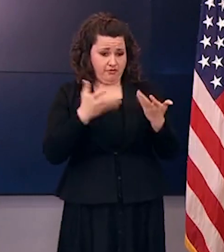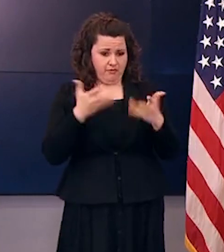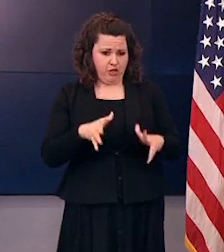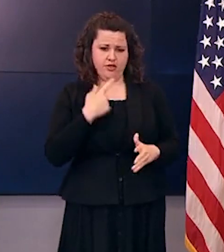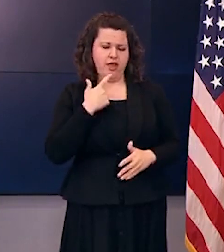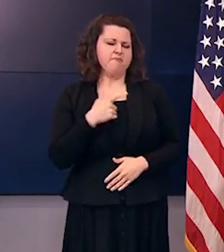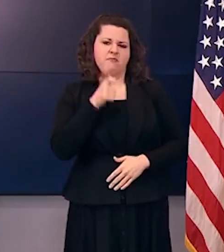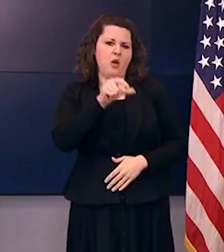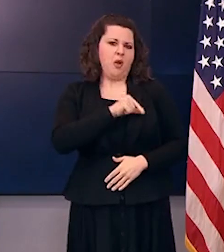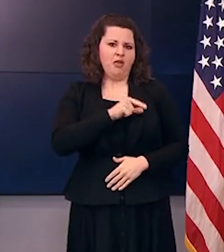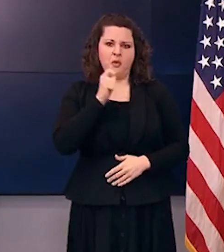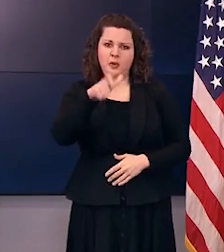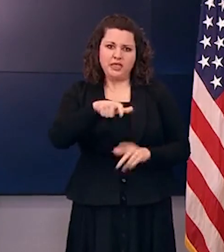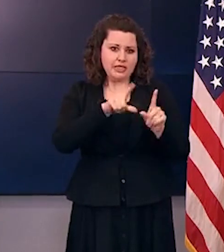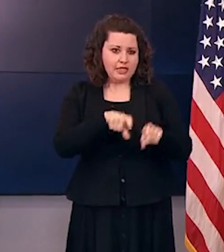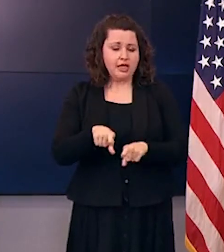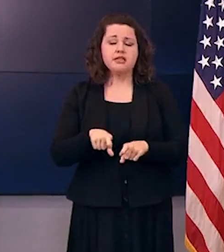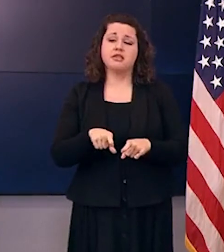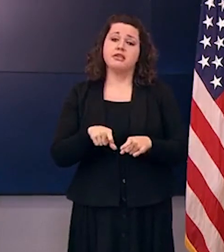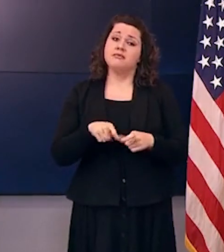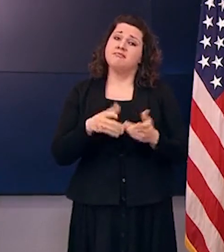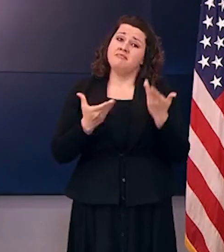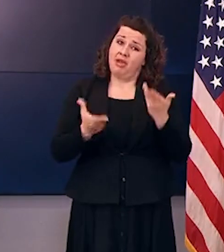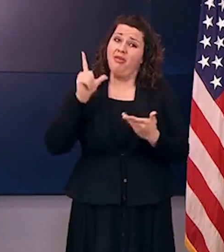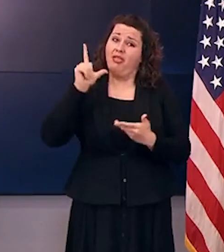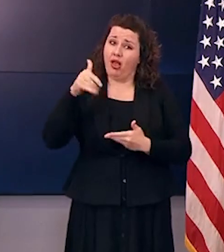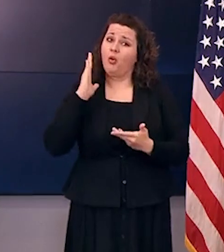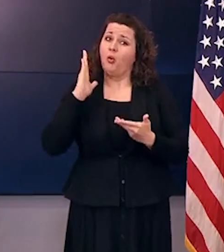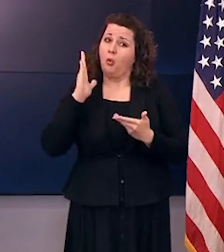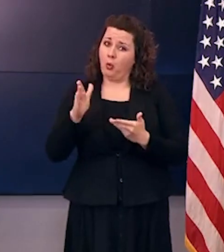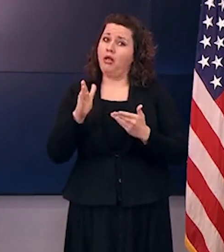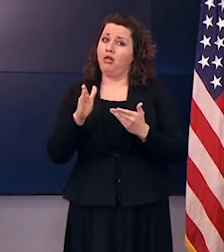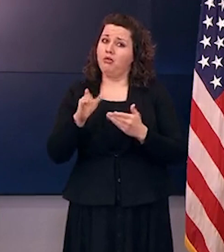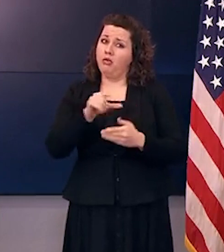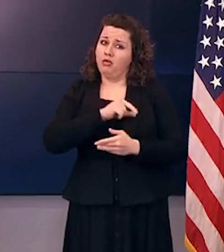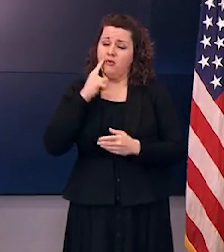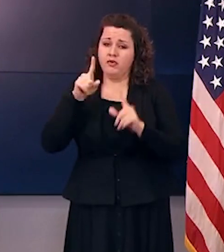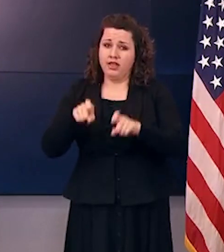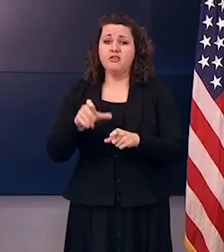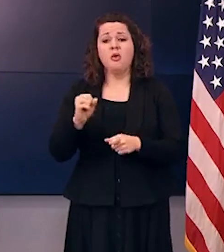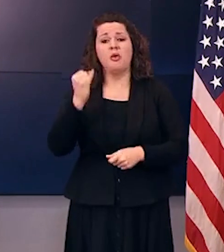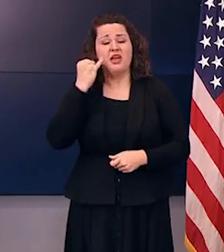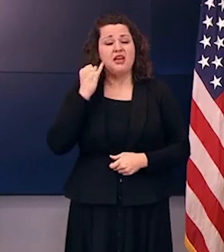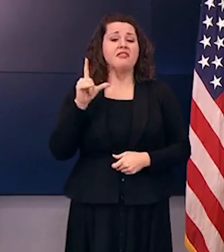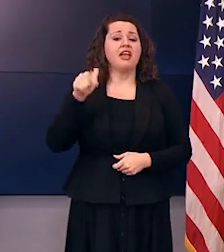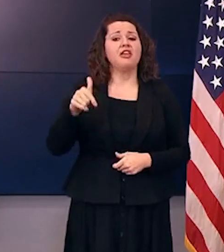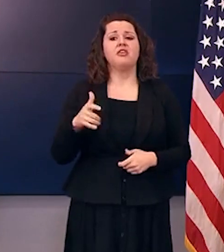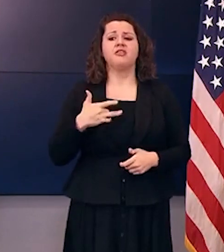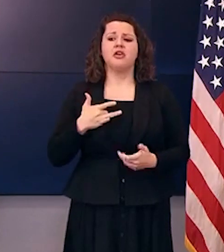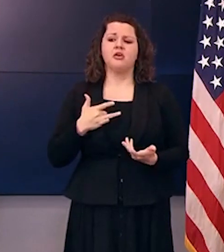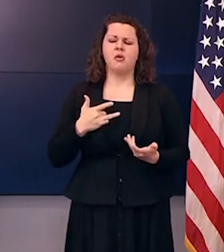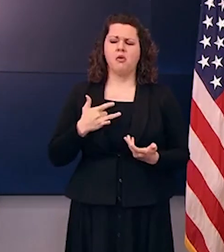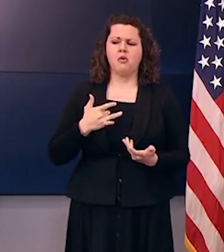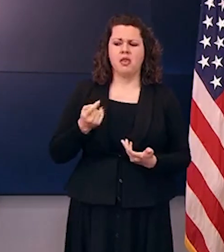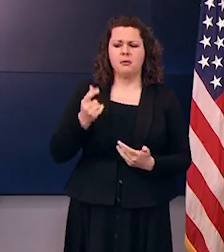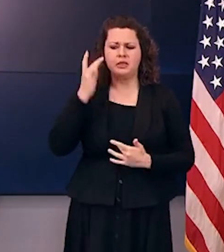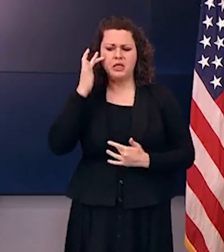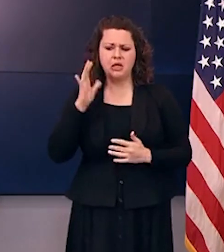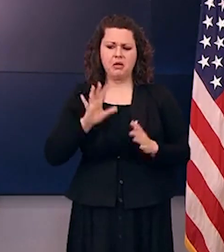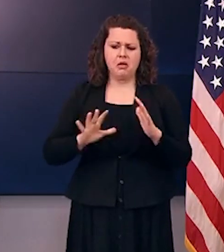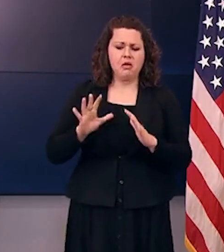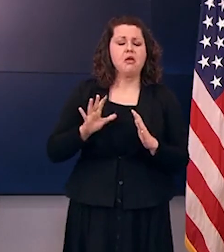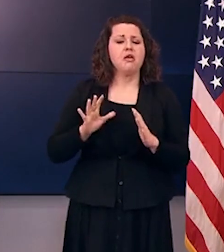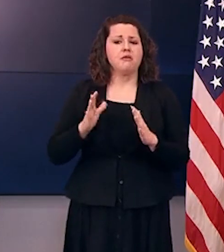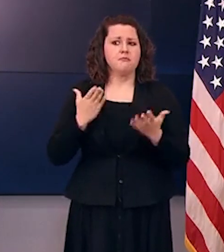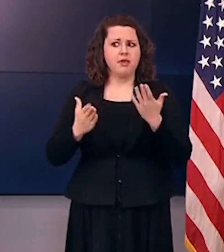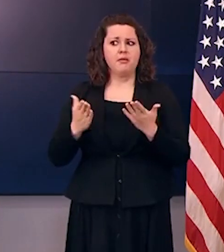time, that doesn't mean that you won't qualify later. So if you develop mild symptoms, or you begin feeling ill, or if you become aware that